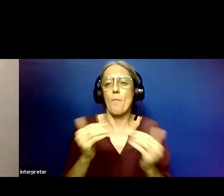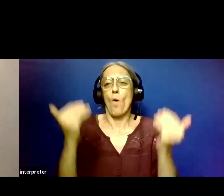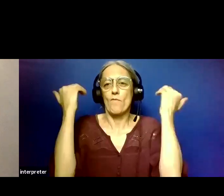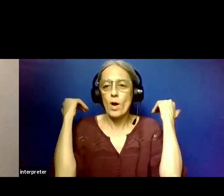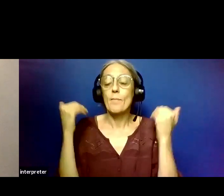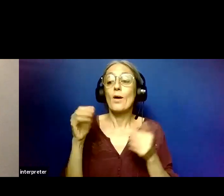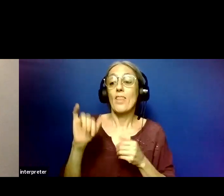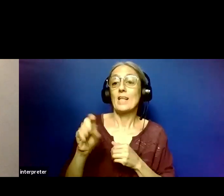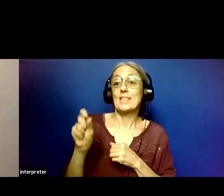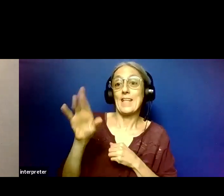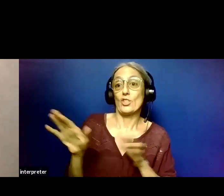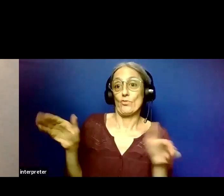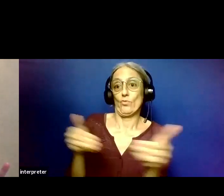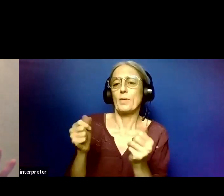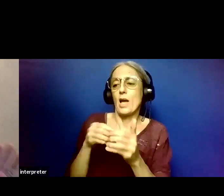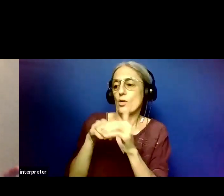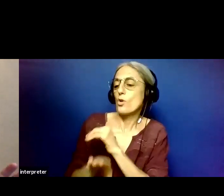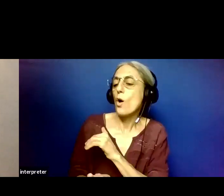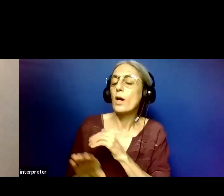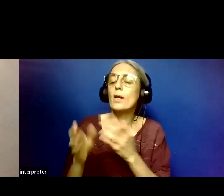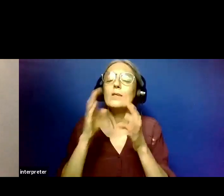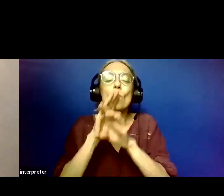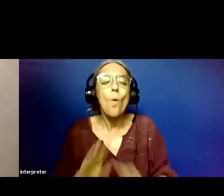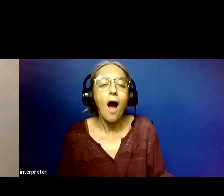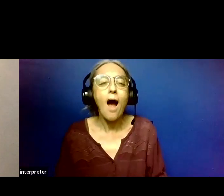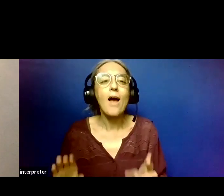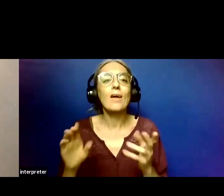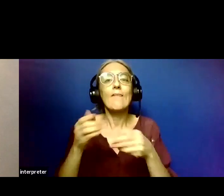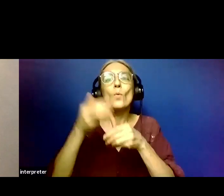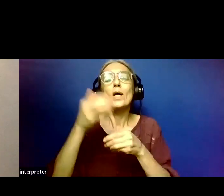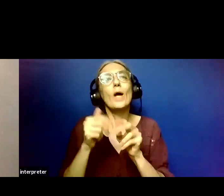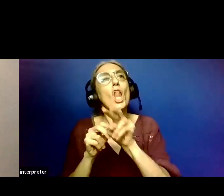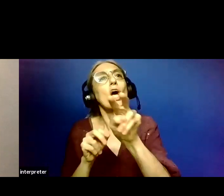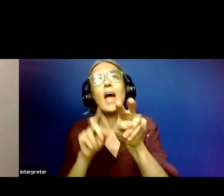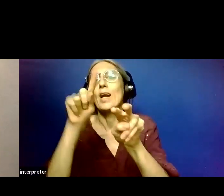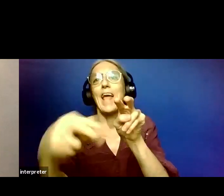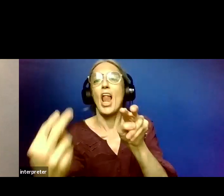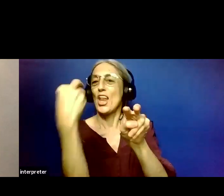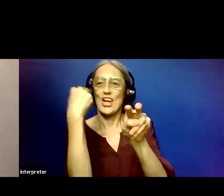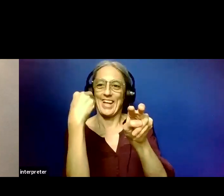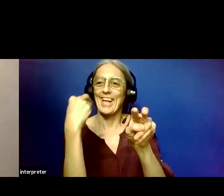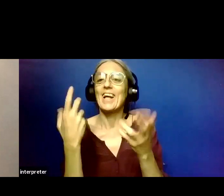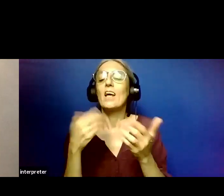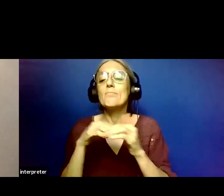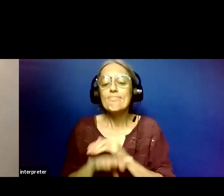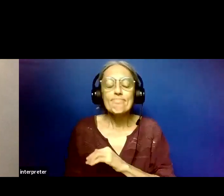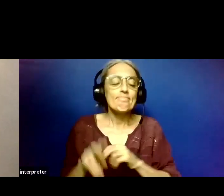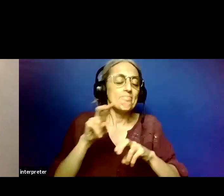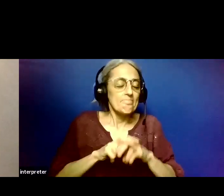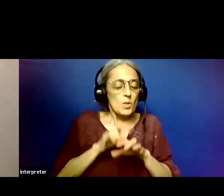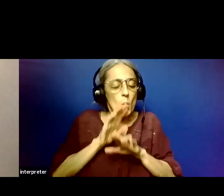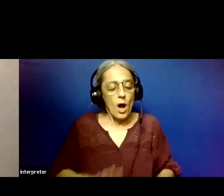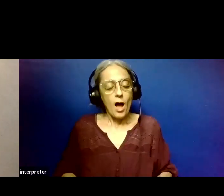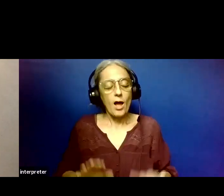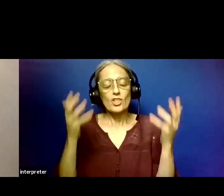comfortable furniture and a window where you can look out but people can't look in. And we limit the number of people in there